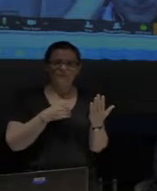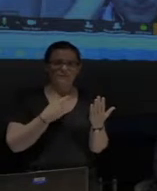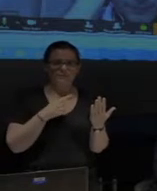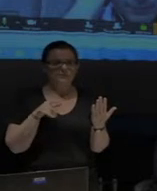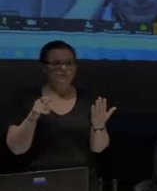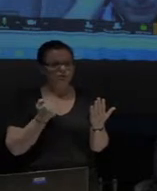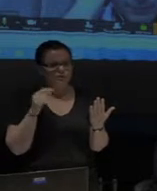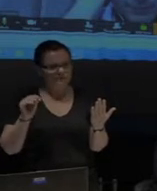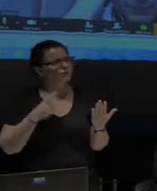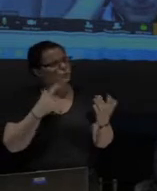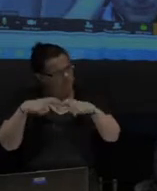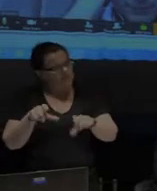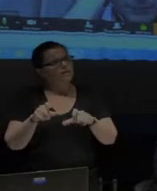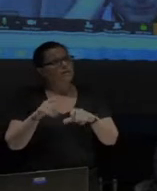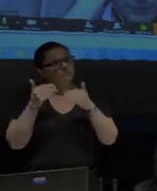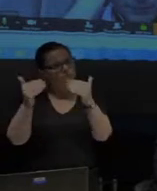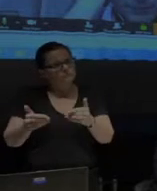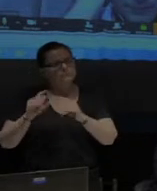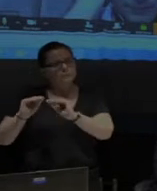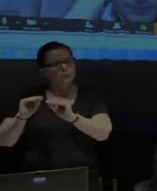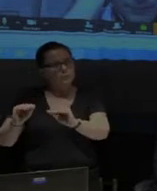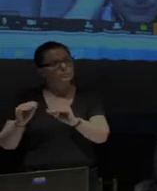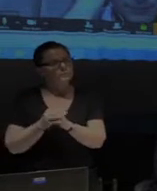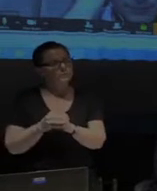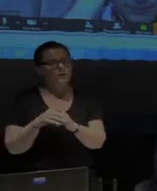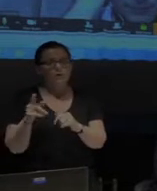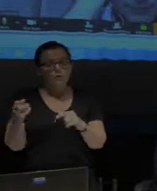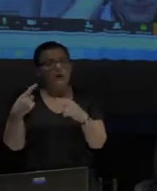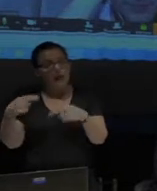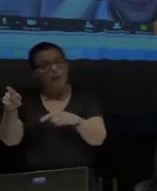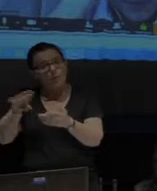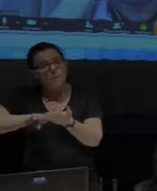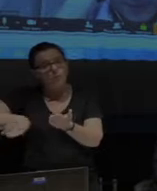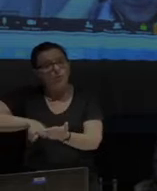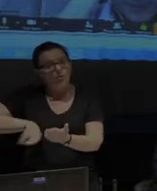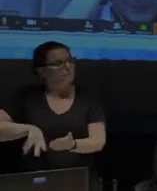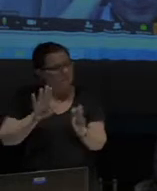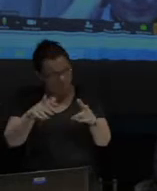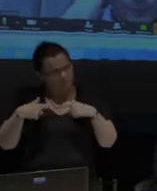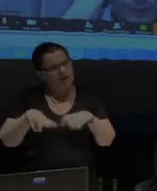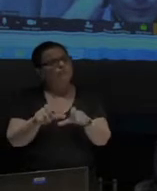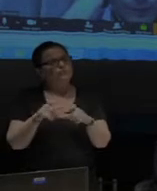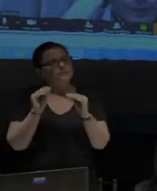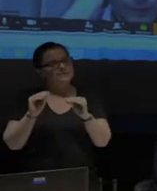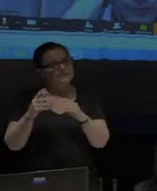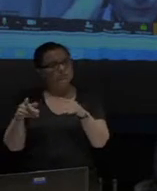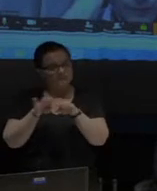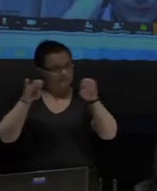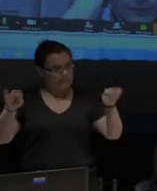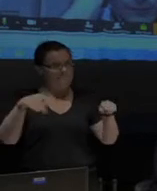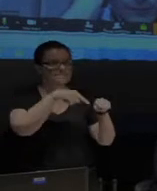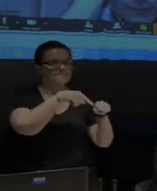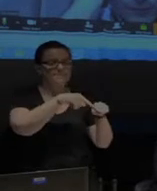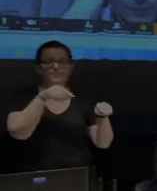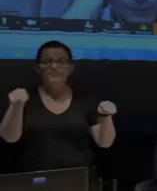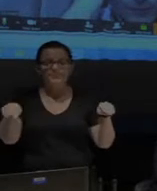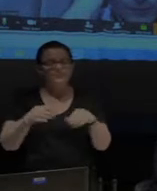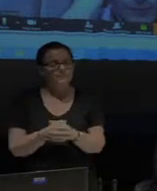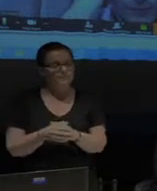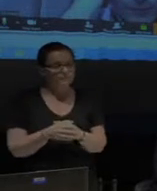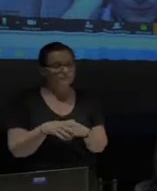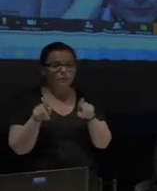give the educational institutions the opportunity to drop that, nor did we allow the political